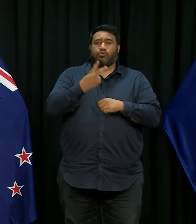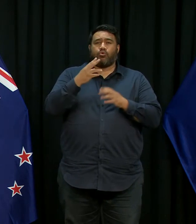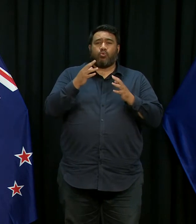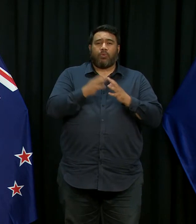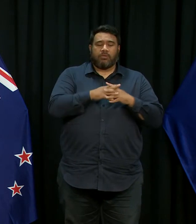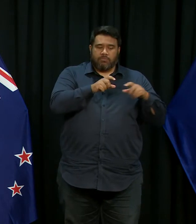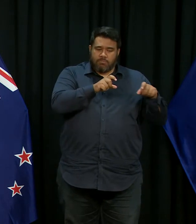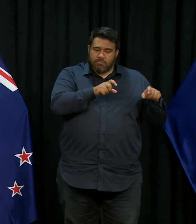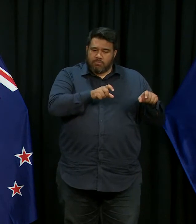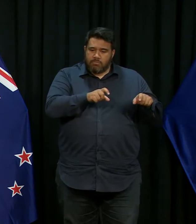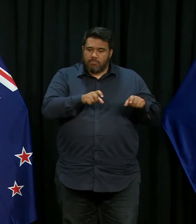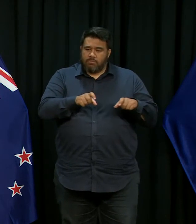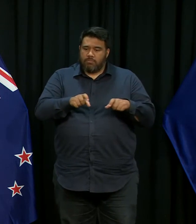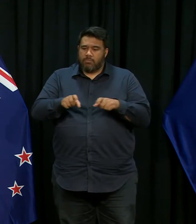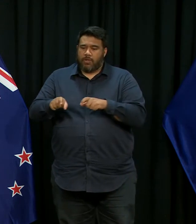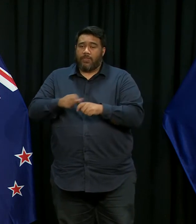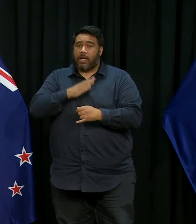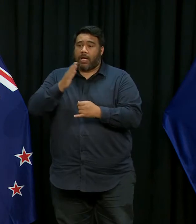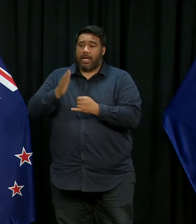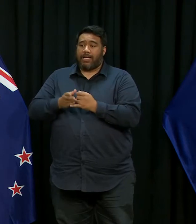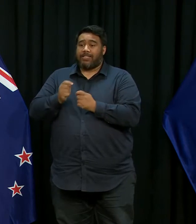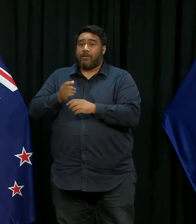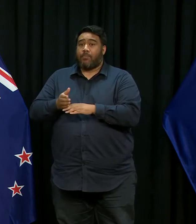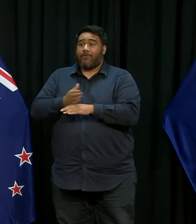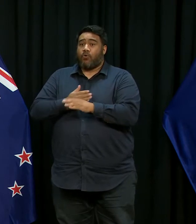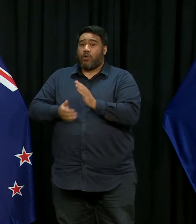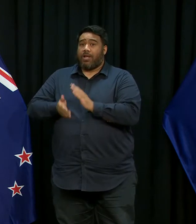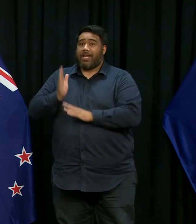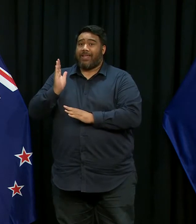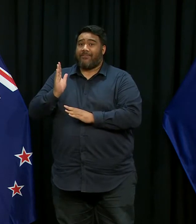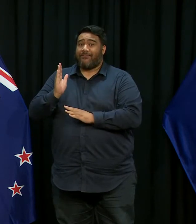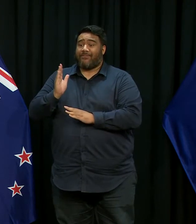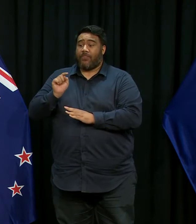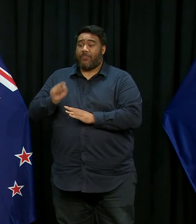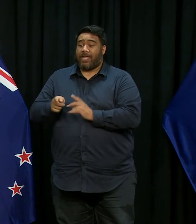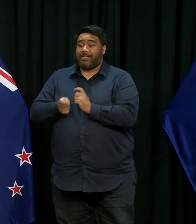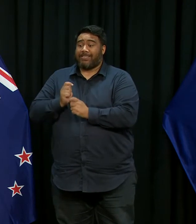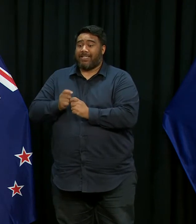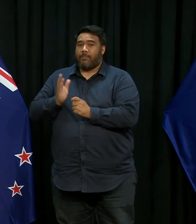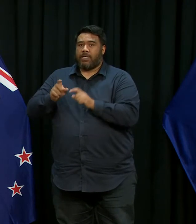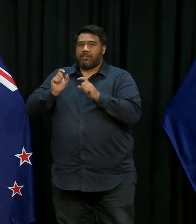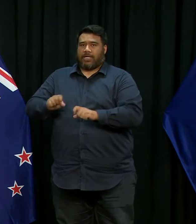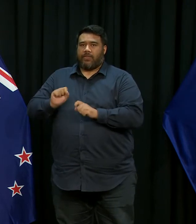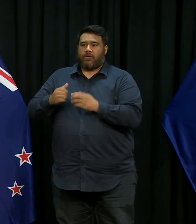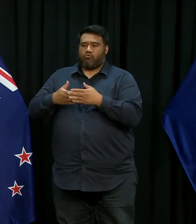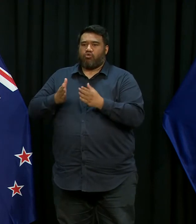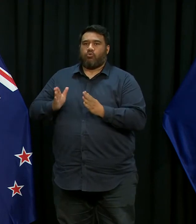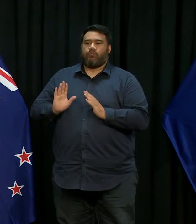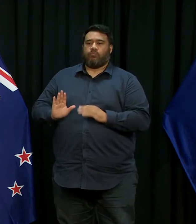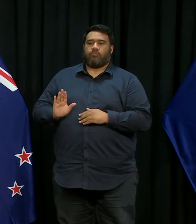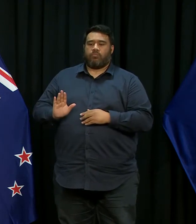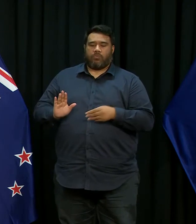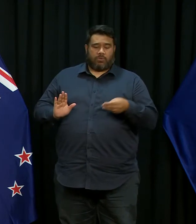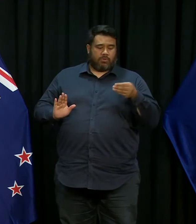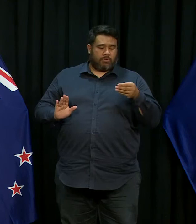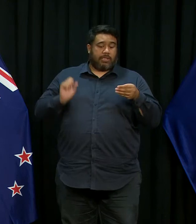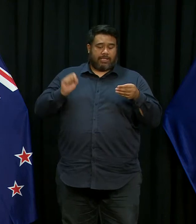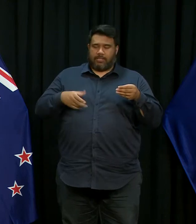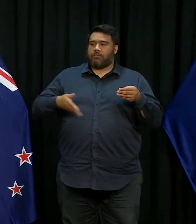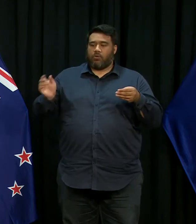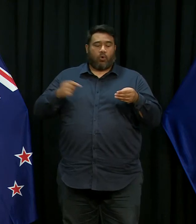isolation and have their final test pre-release, they then can't leave their room. And so all of that's been put in place,